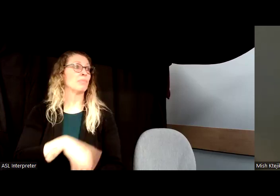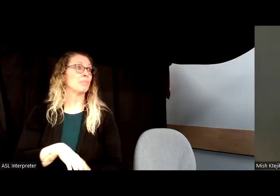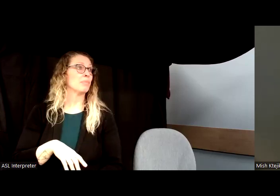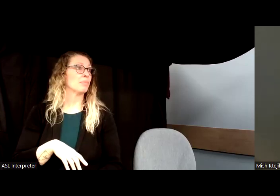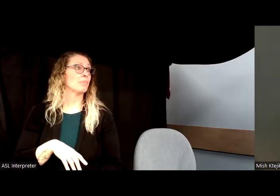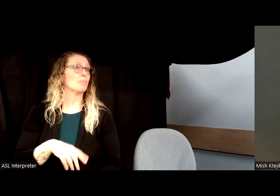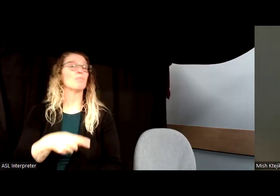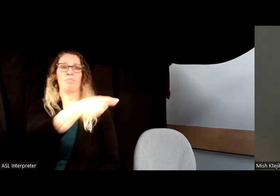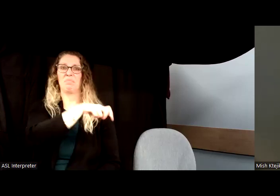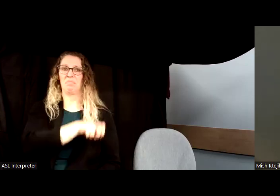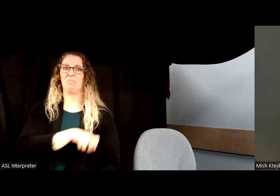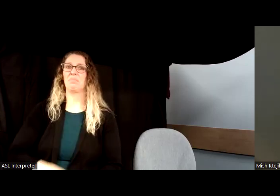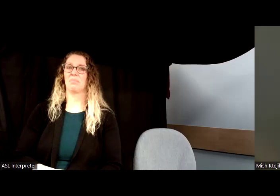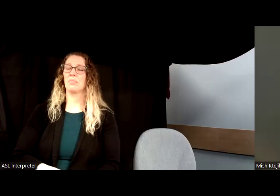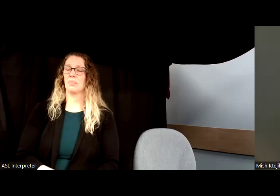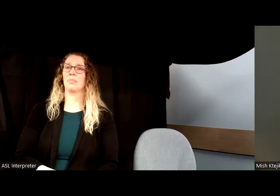Eric?